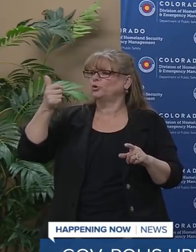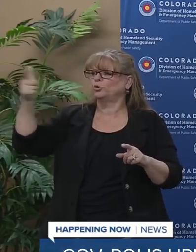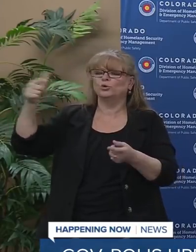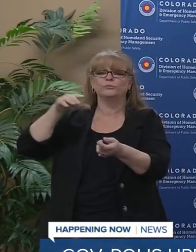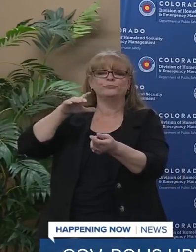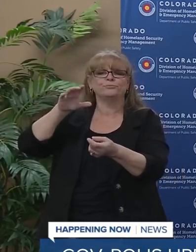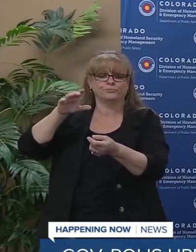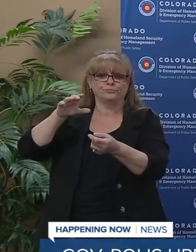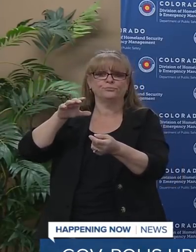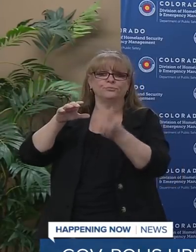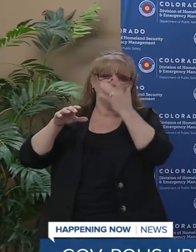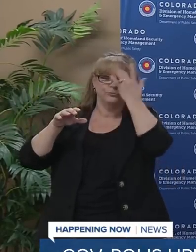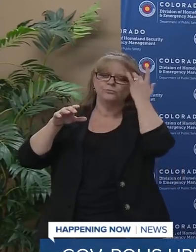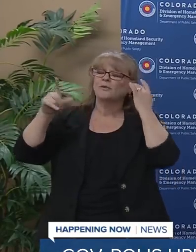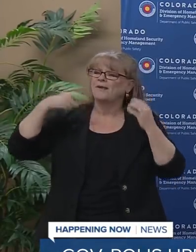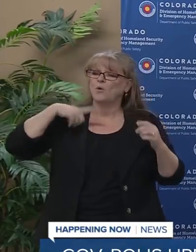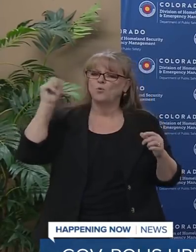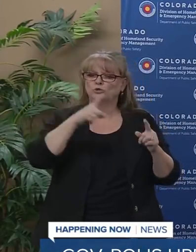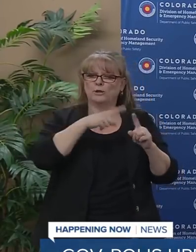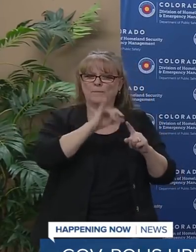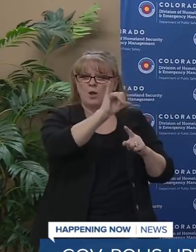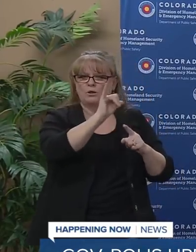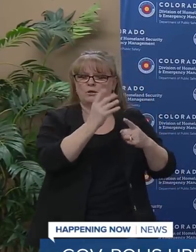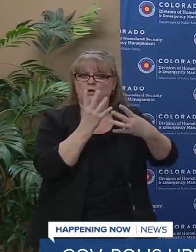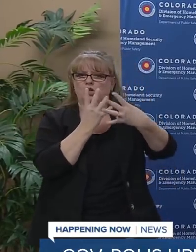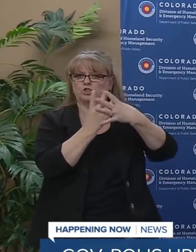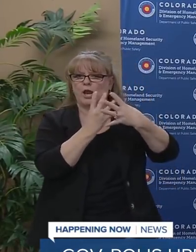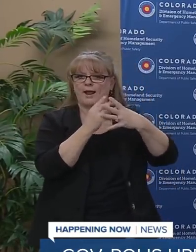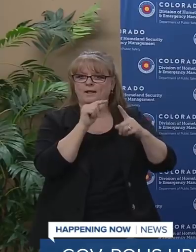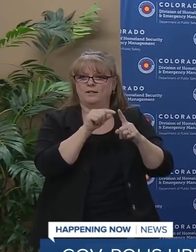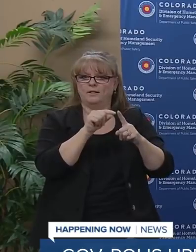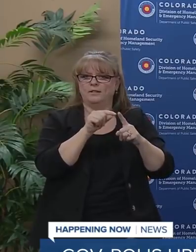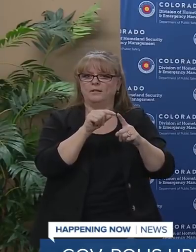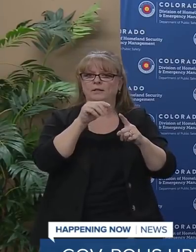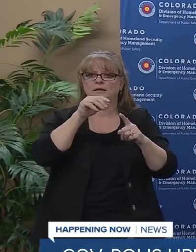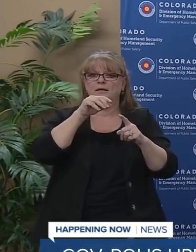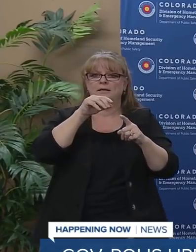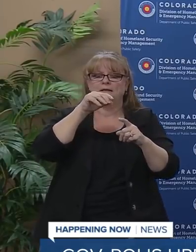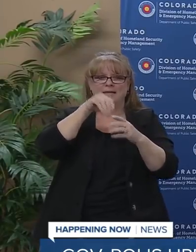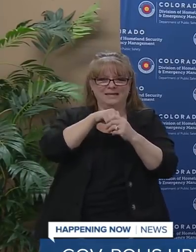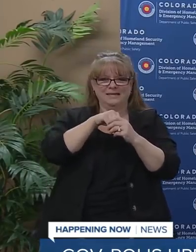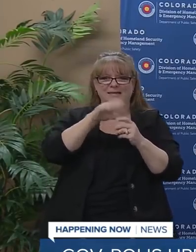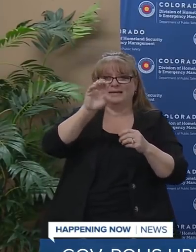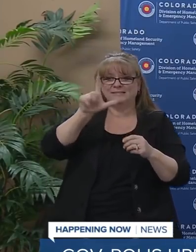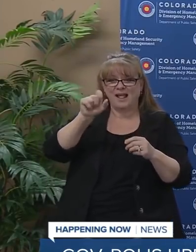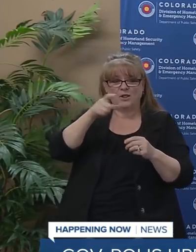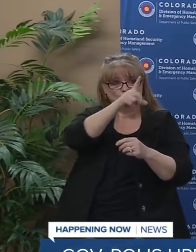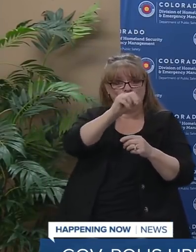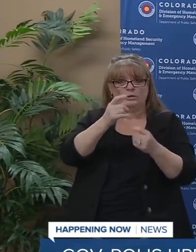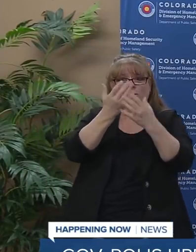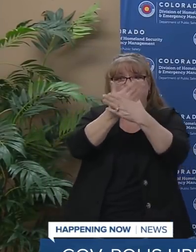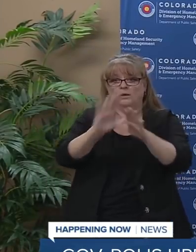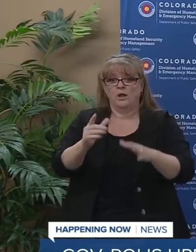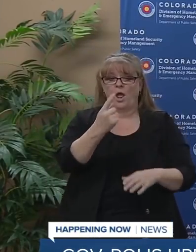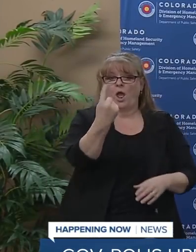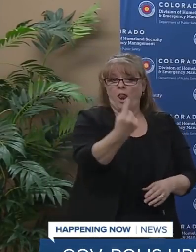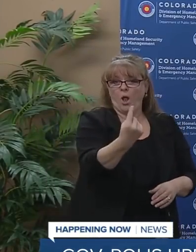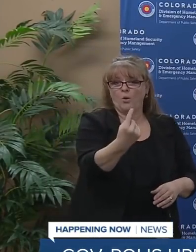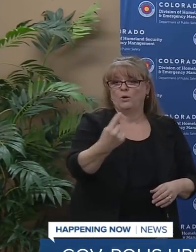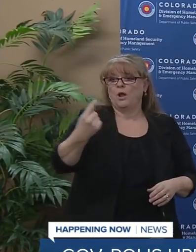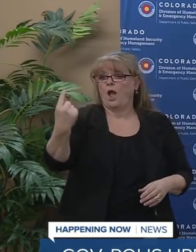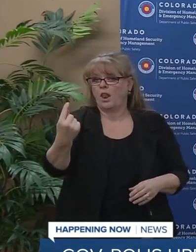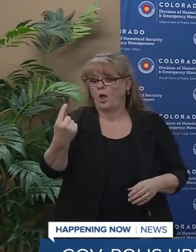correction system. On the cell blocks, what steps are being taken? Are they single bunking? Are they locked down in the dormitories? Are they moving